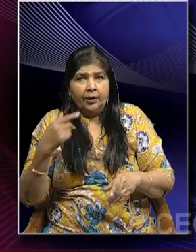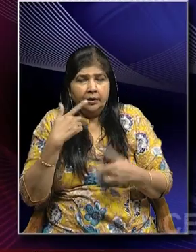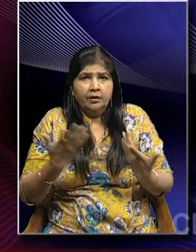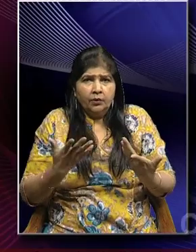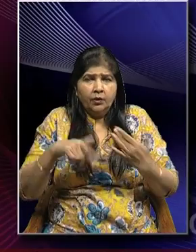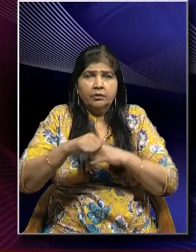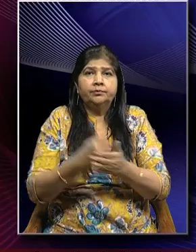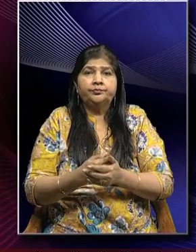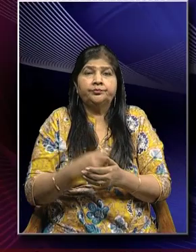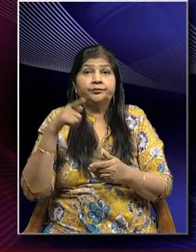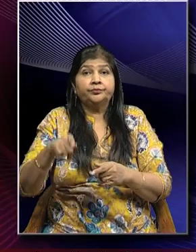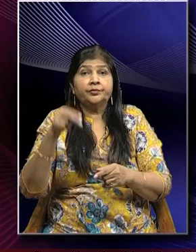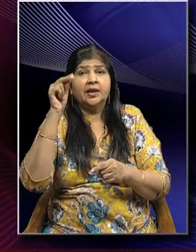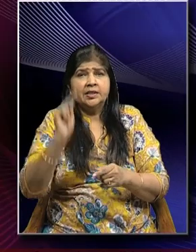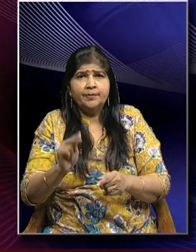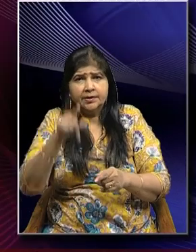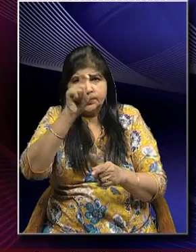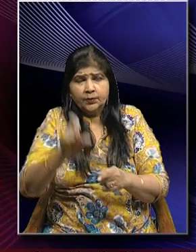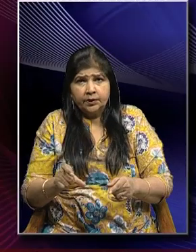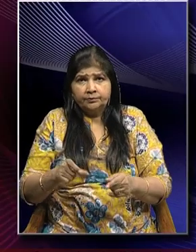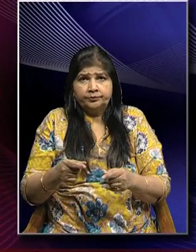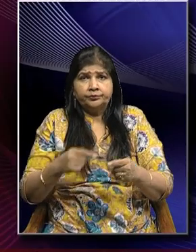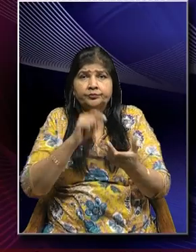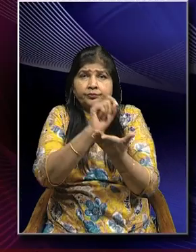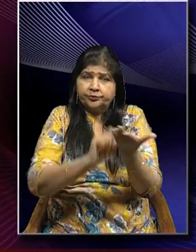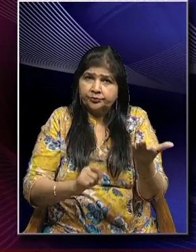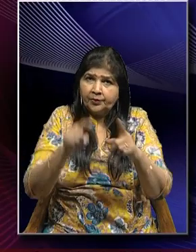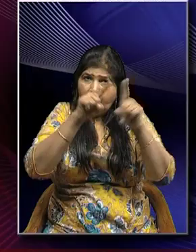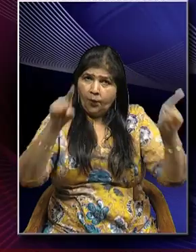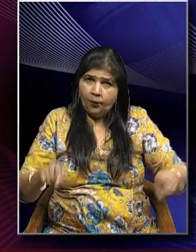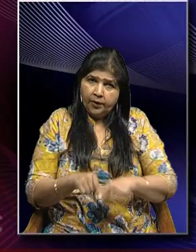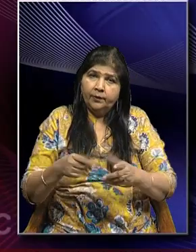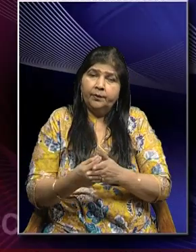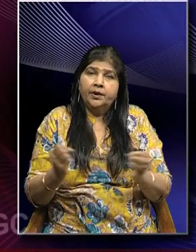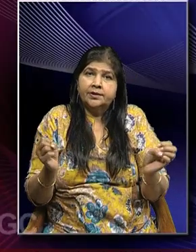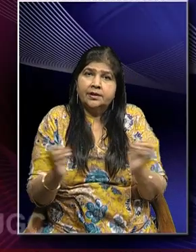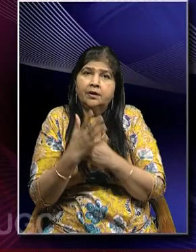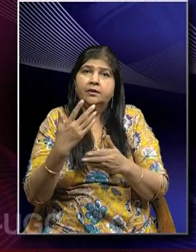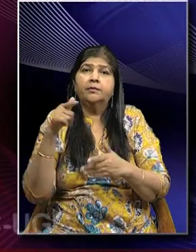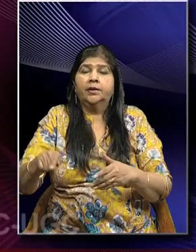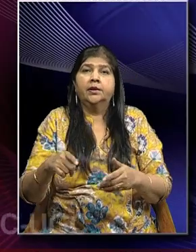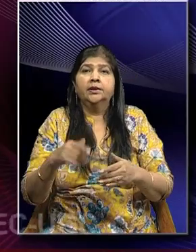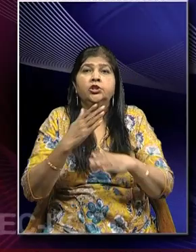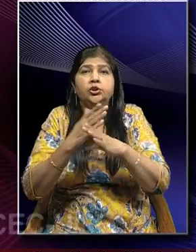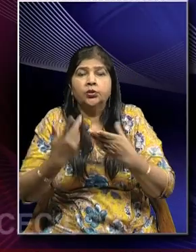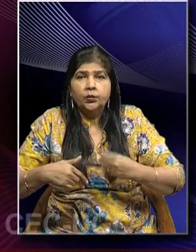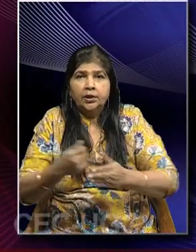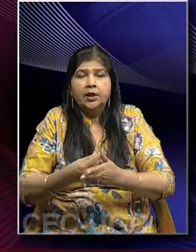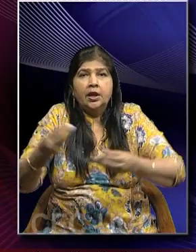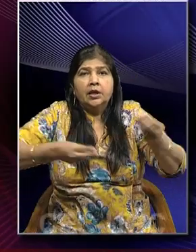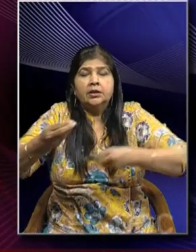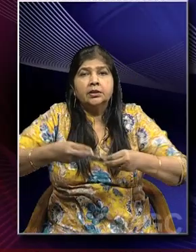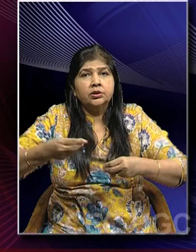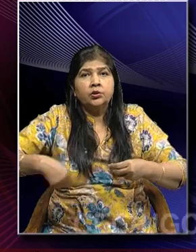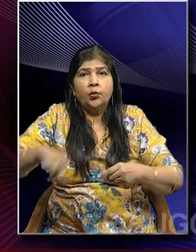that it is actually the specific mandated reporting framework which is introduced by the Securities and Exchange Board